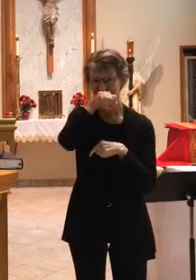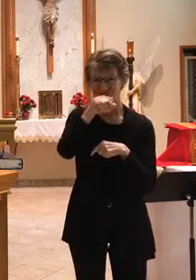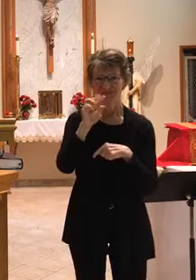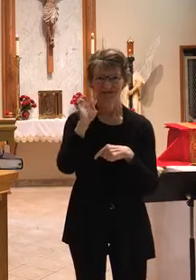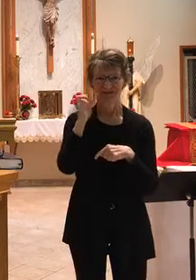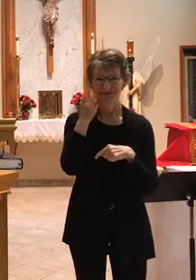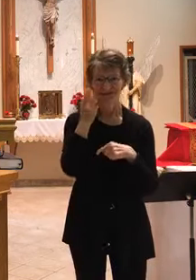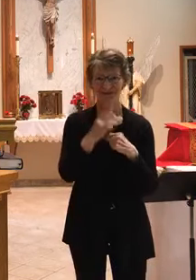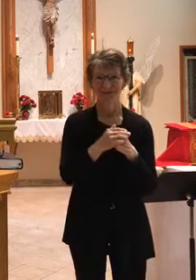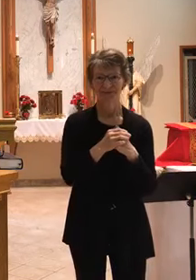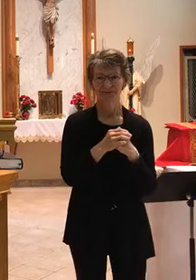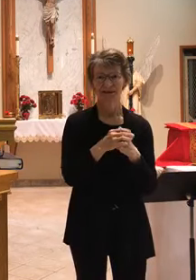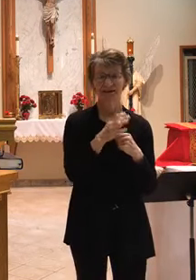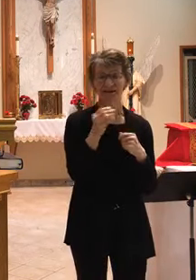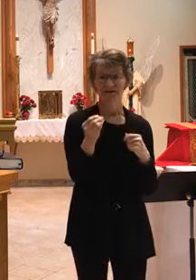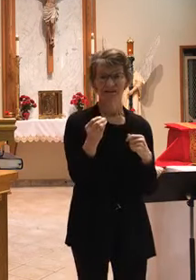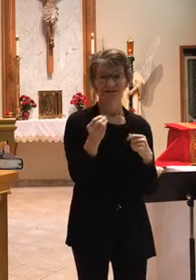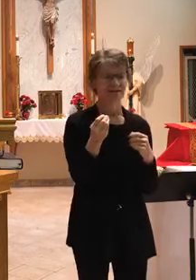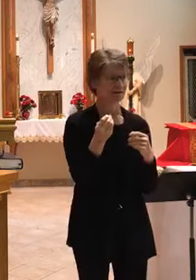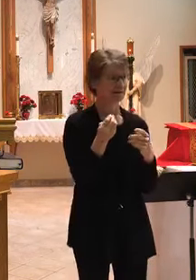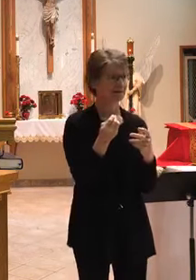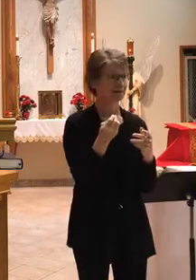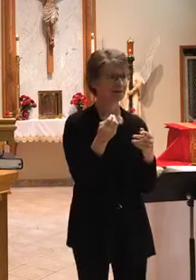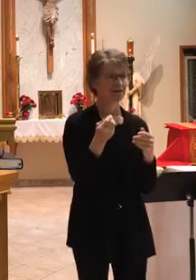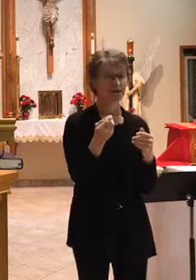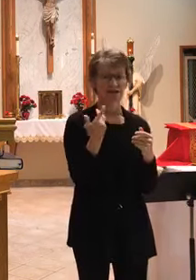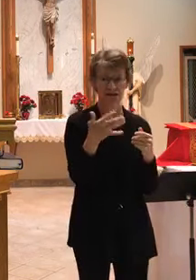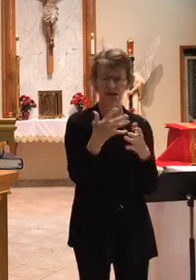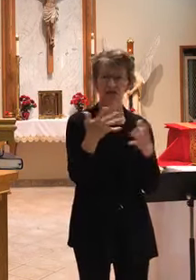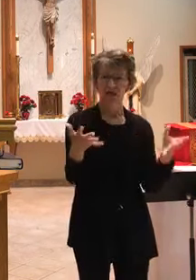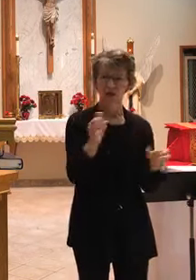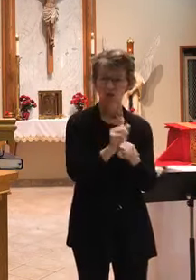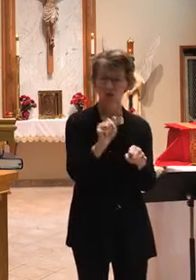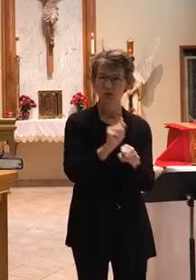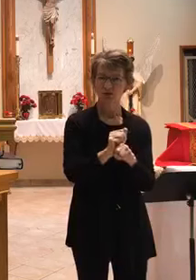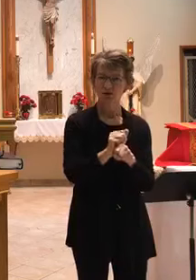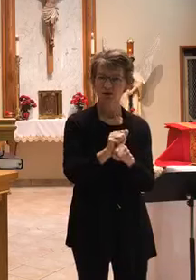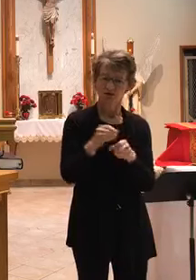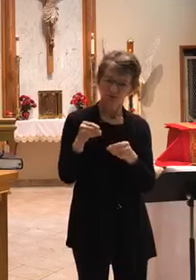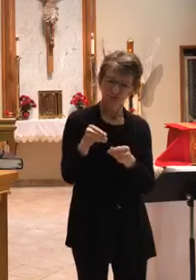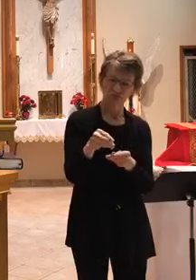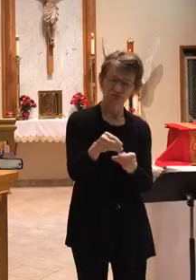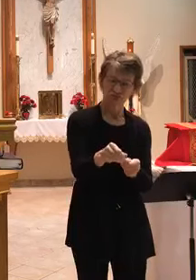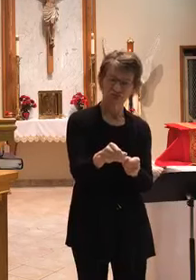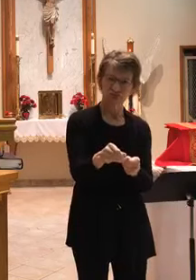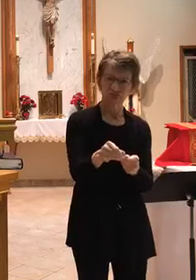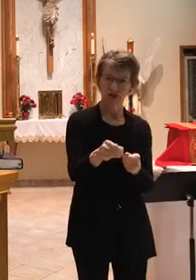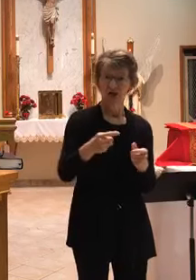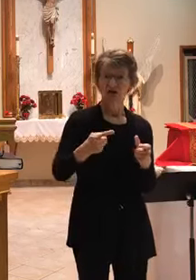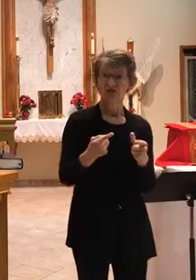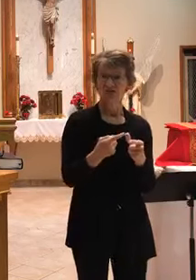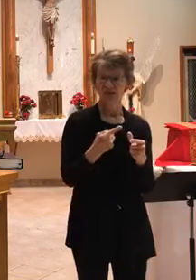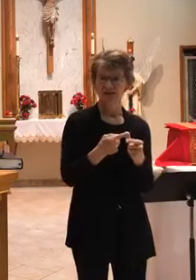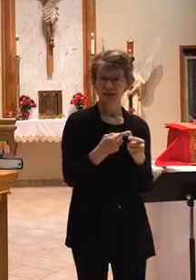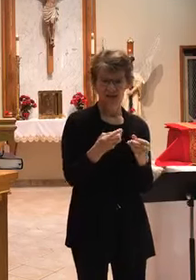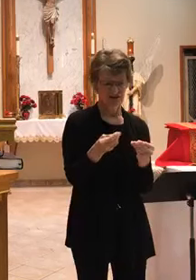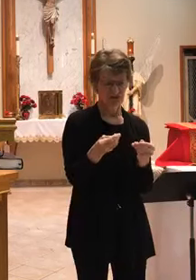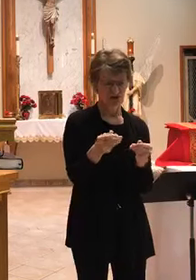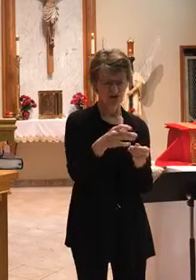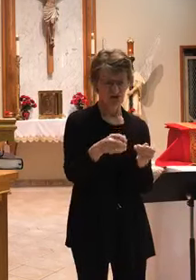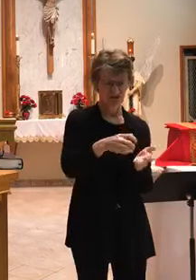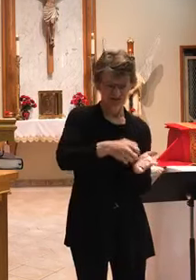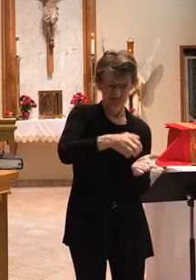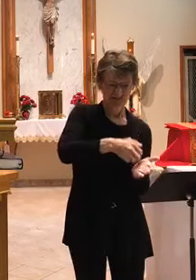long haul. First of all, you have to have ground that's broken up and that's